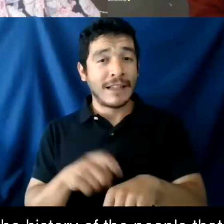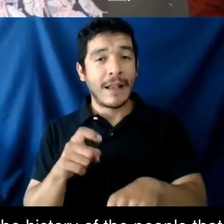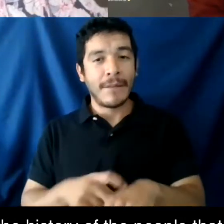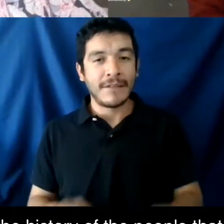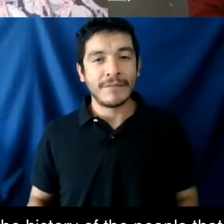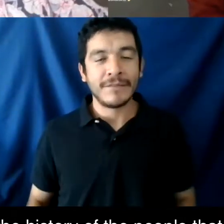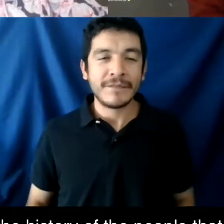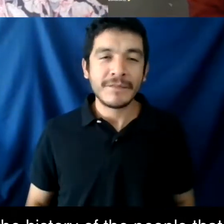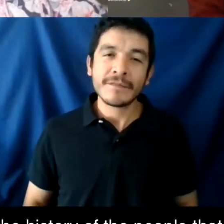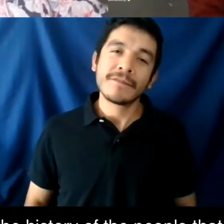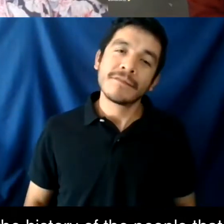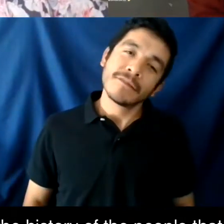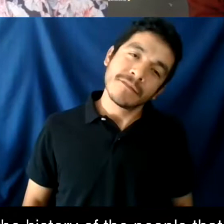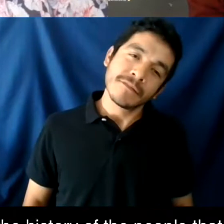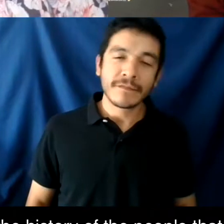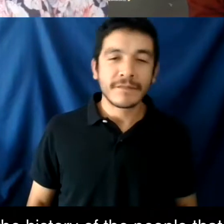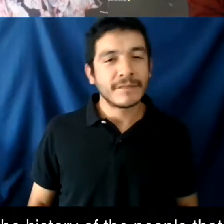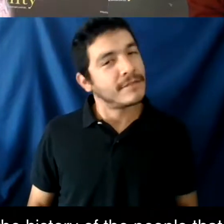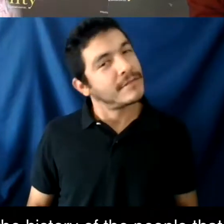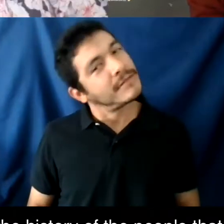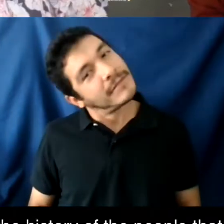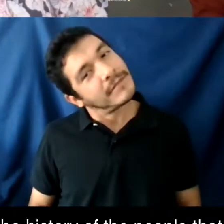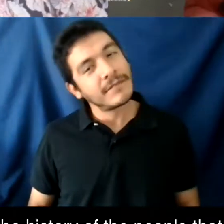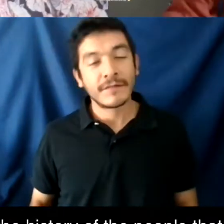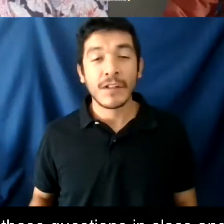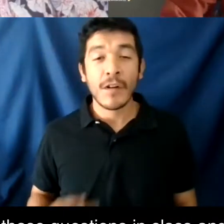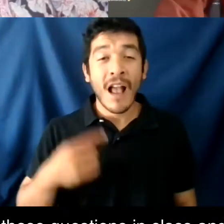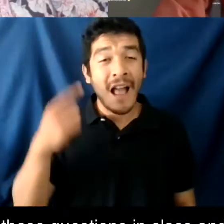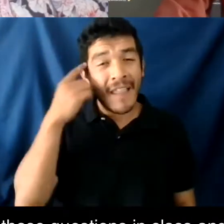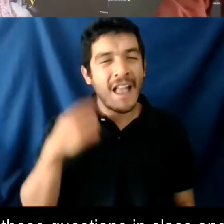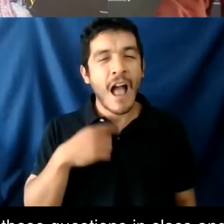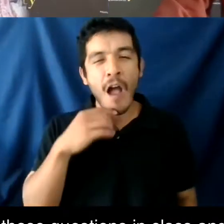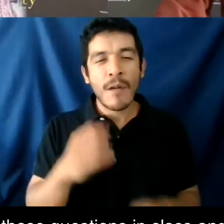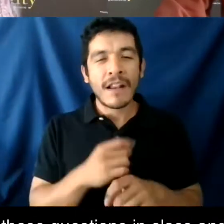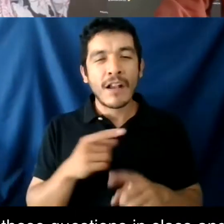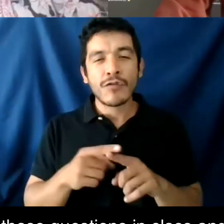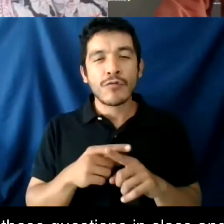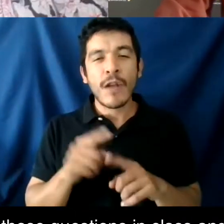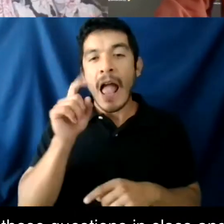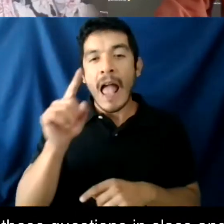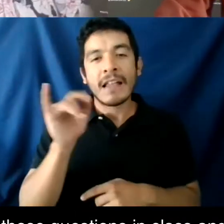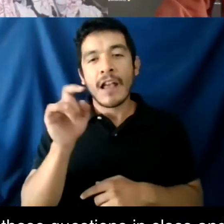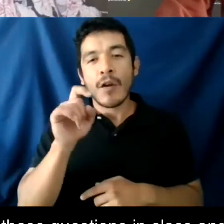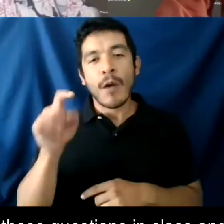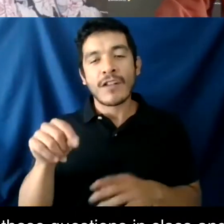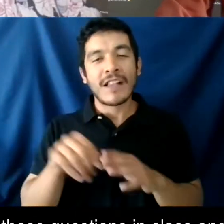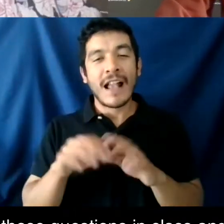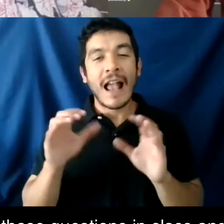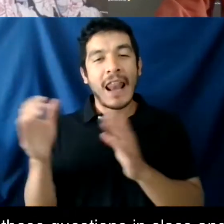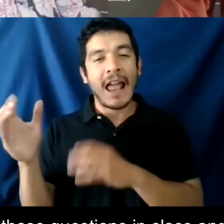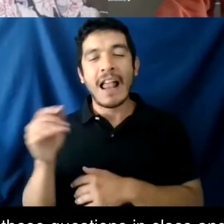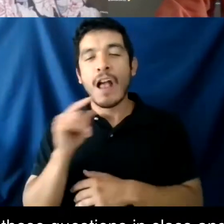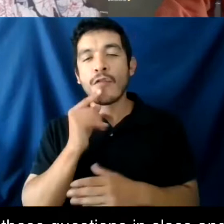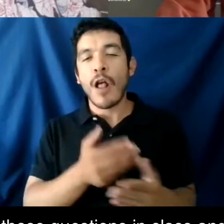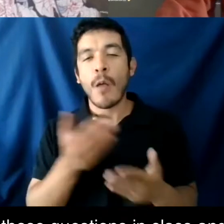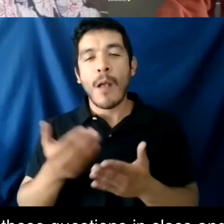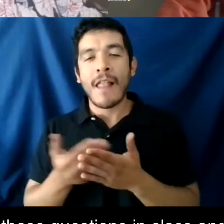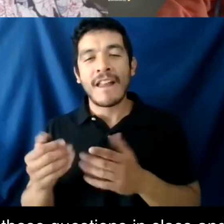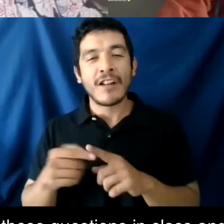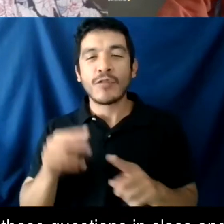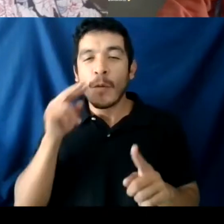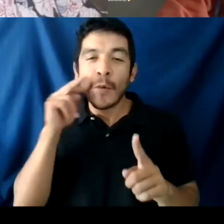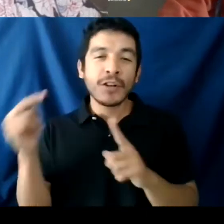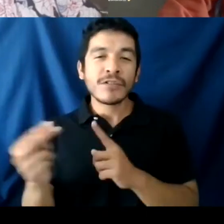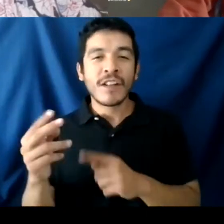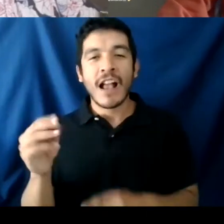a while. So I think I really get to raise those questions in class and really like bring things into perspective